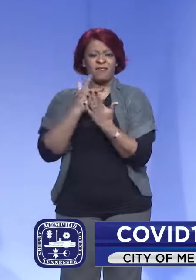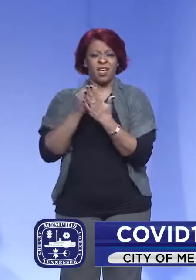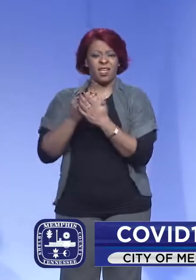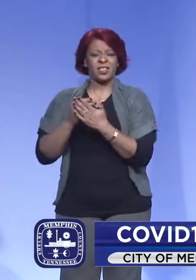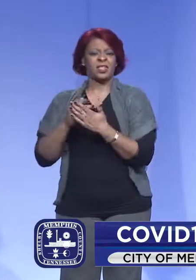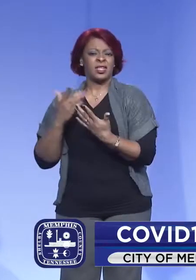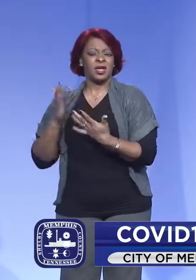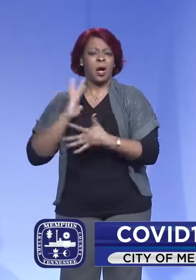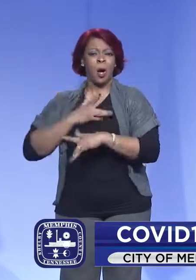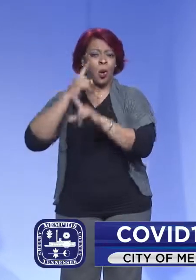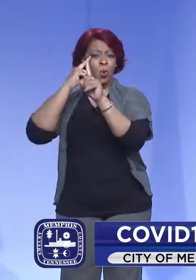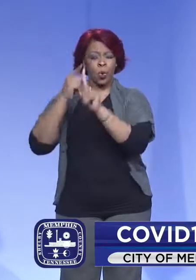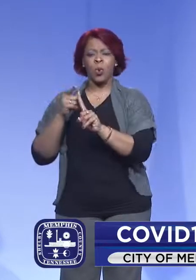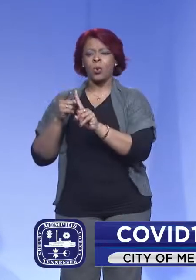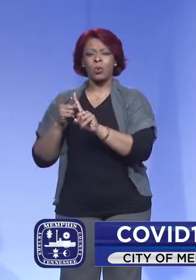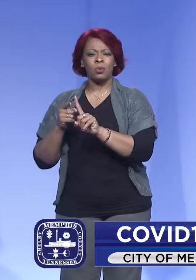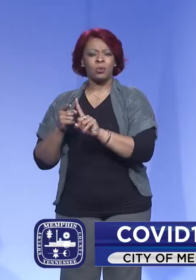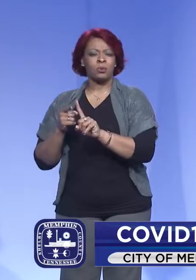herd immunity goal.